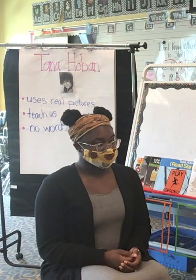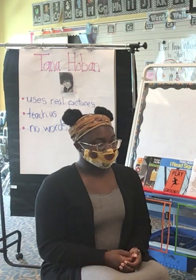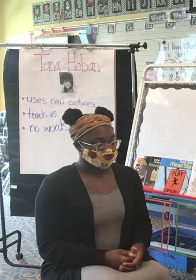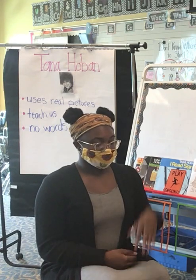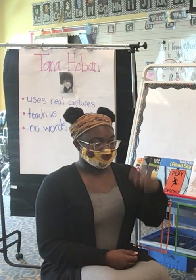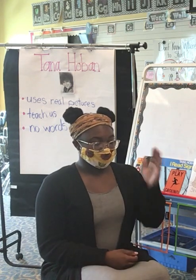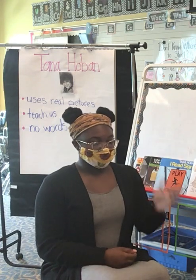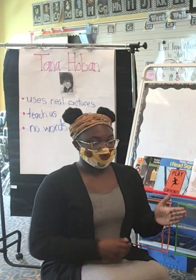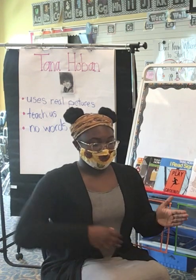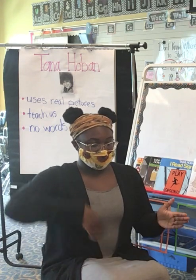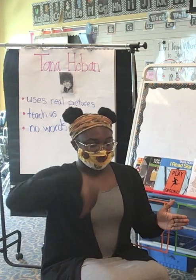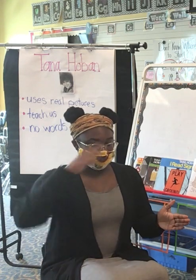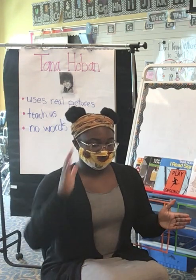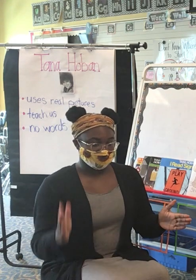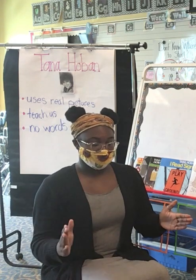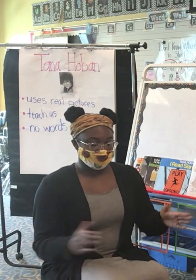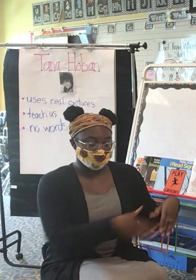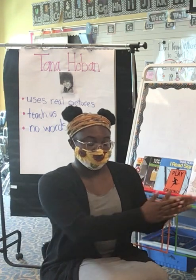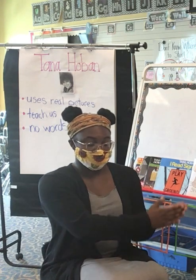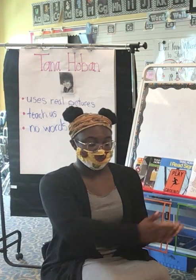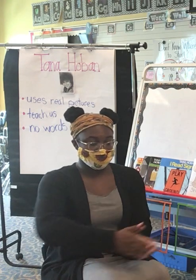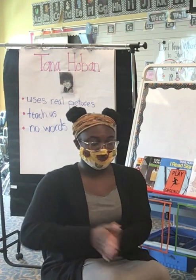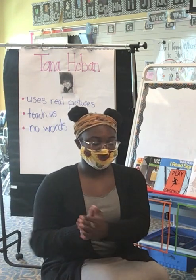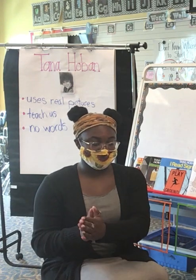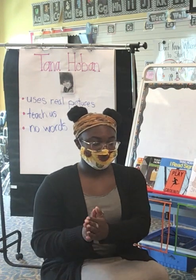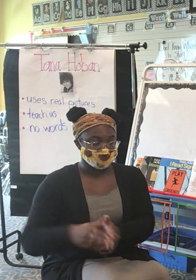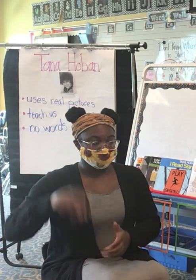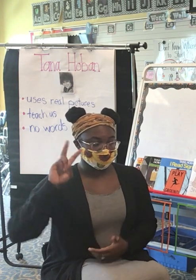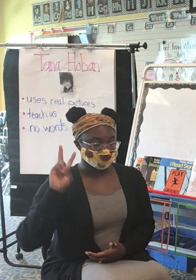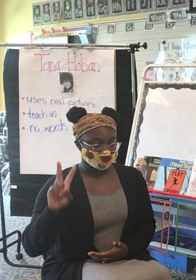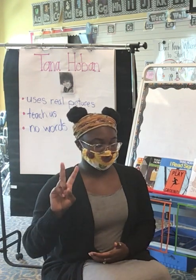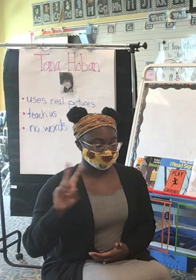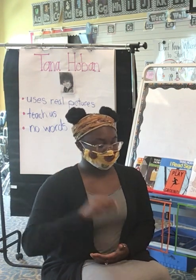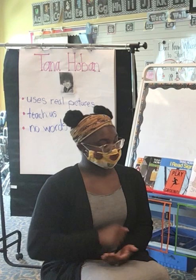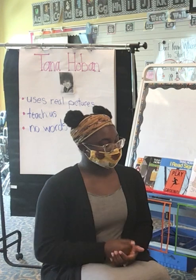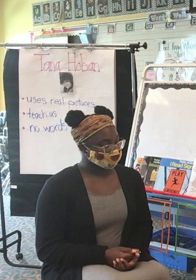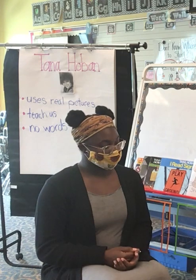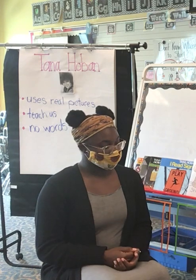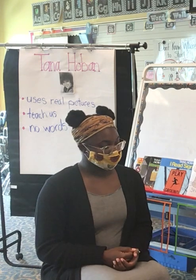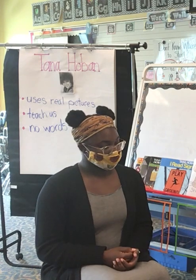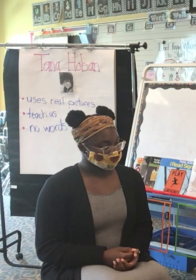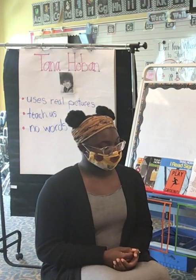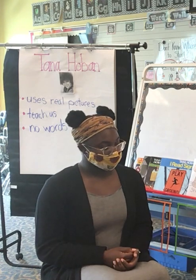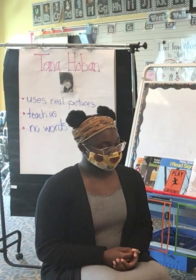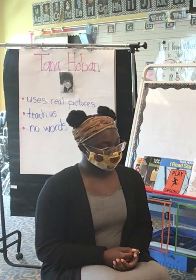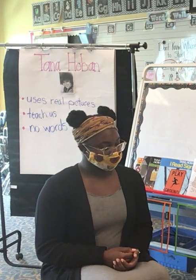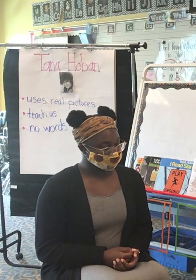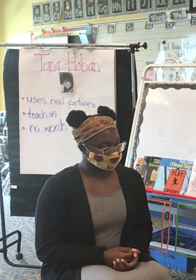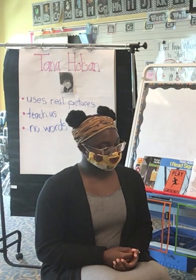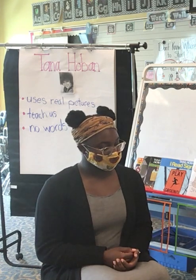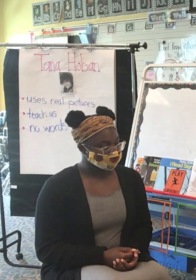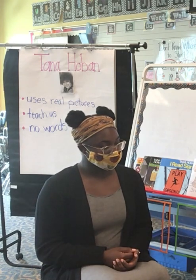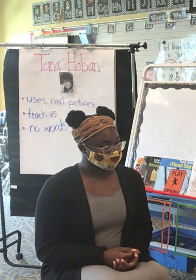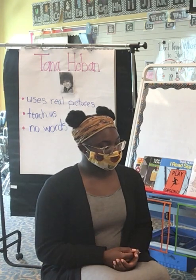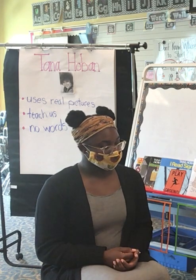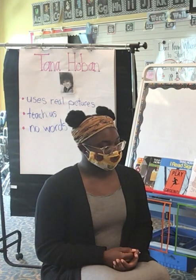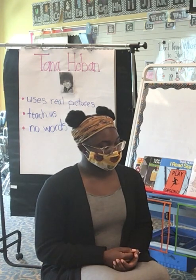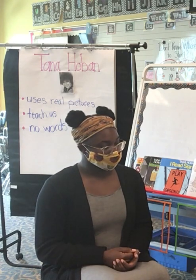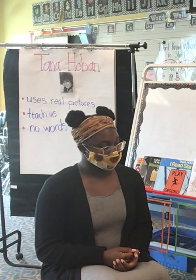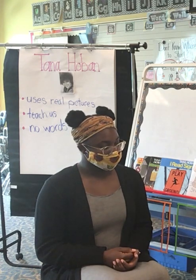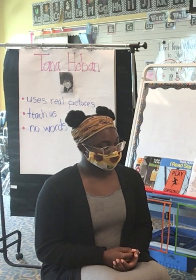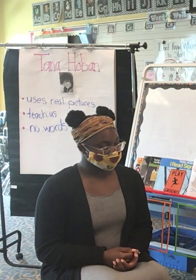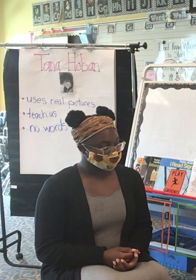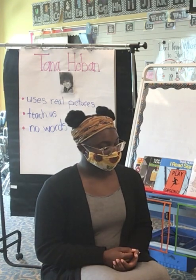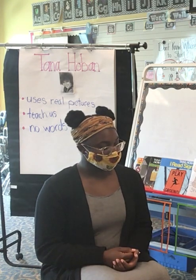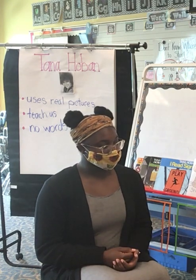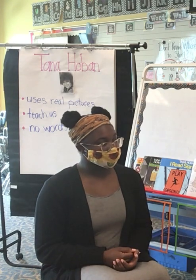V. Gray V, gravy, two. Great job. All right, and now we're going to do that same thing